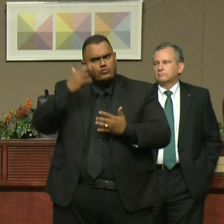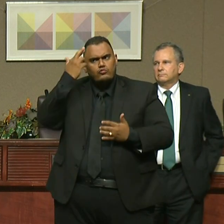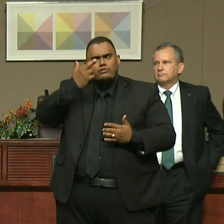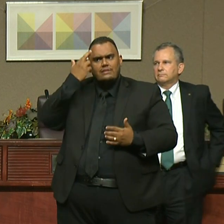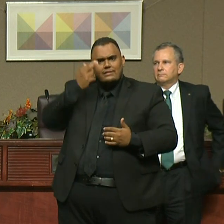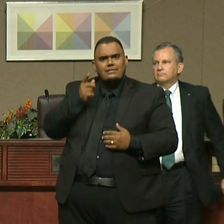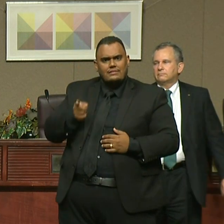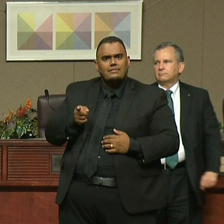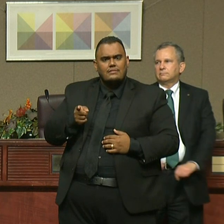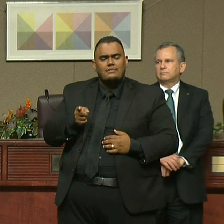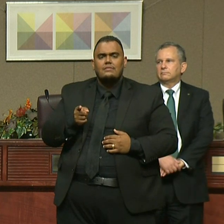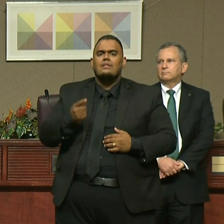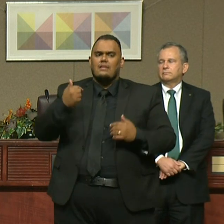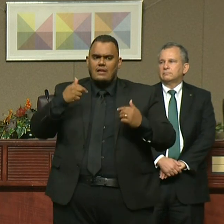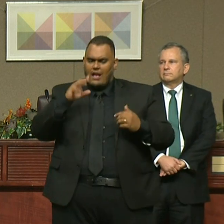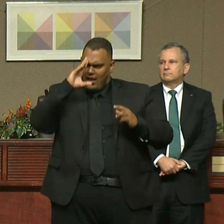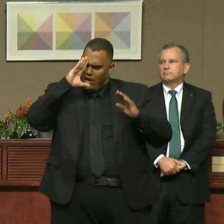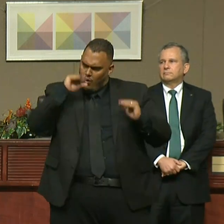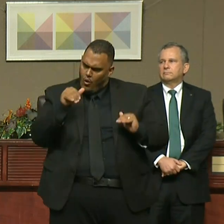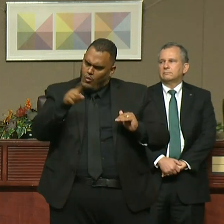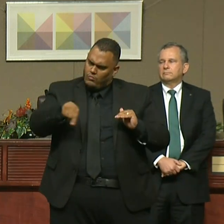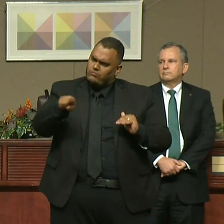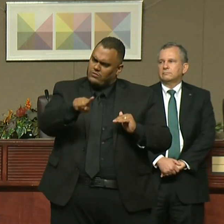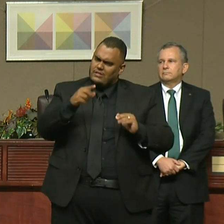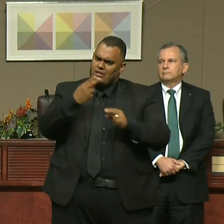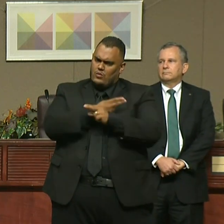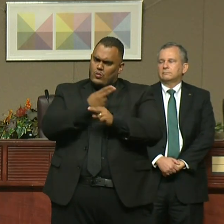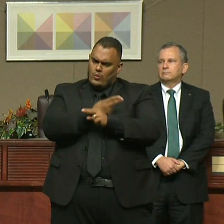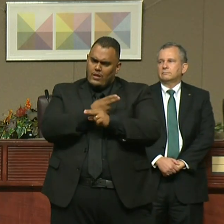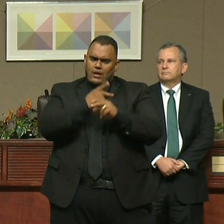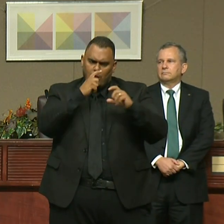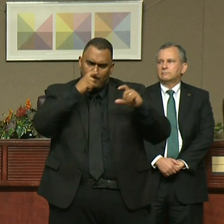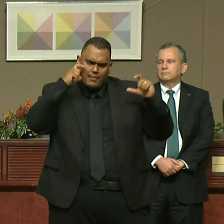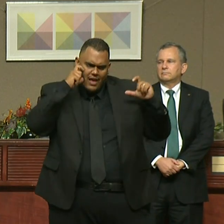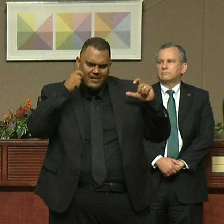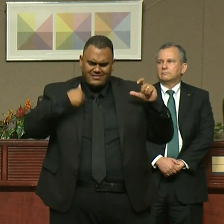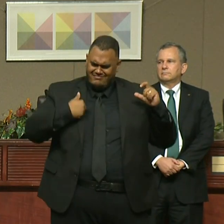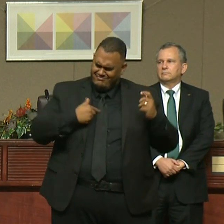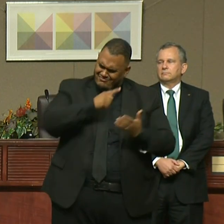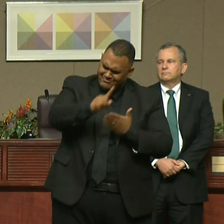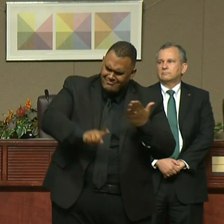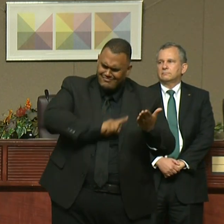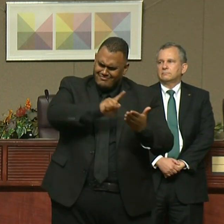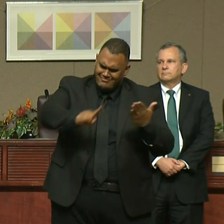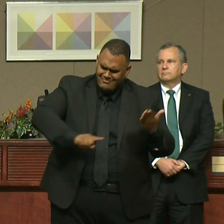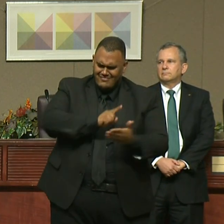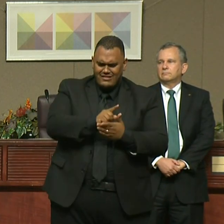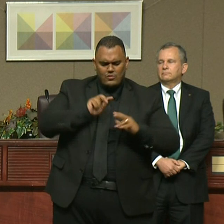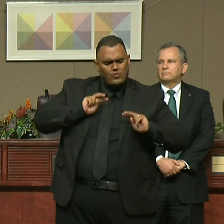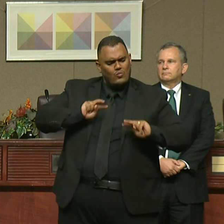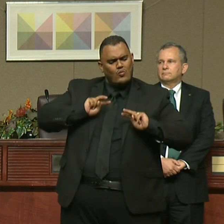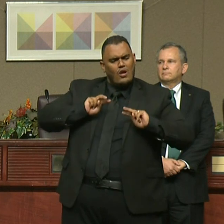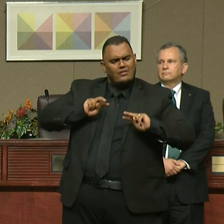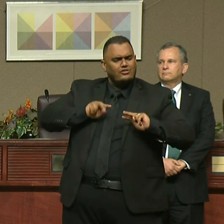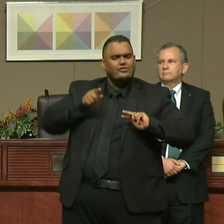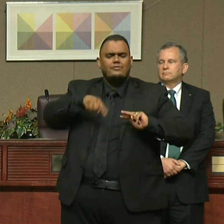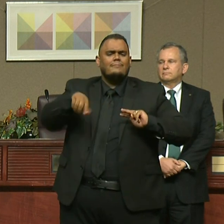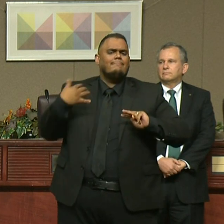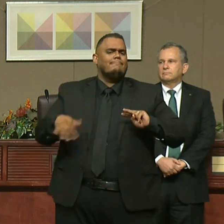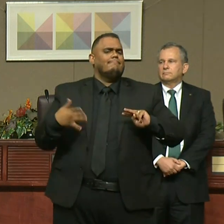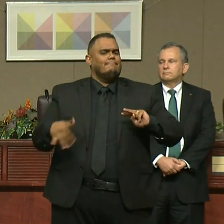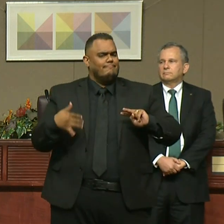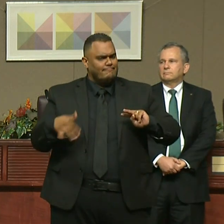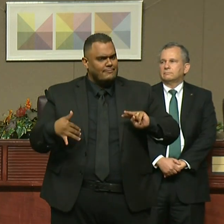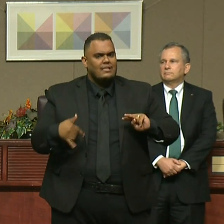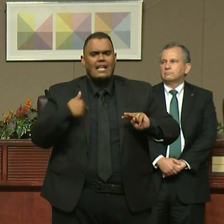spend hours and hours and hours watching them as they have demonstrated, and I would say, I hate to put a number